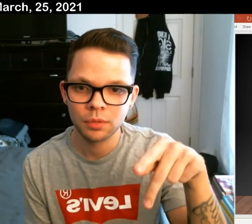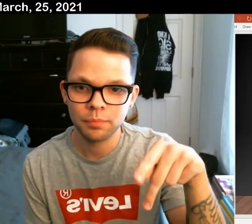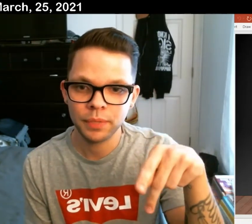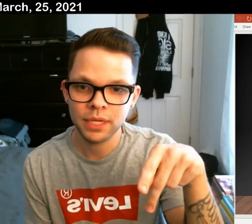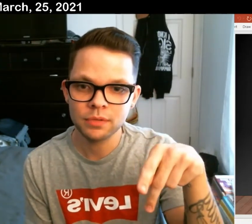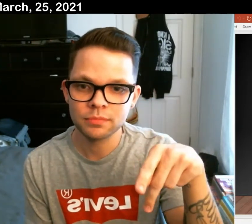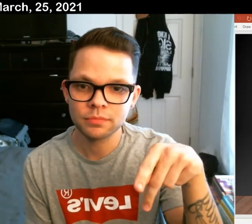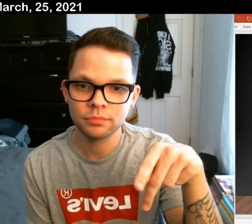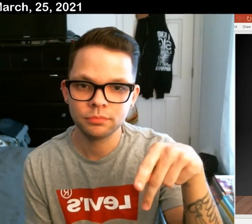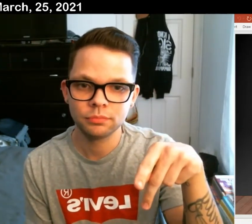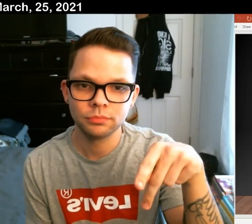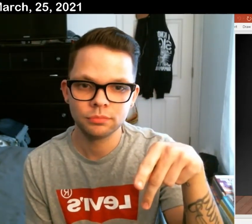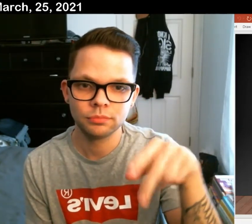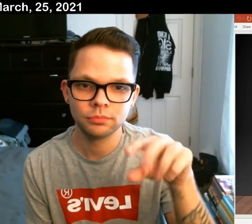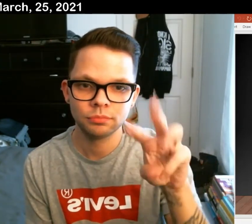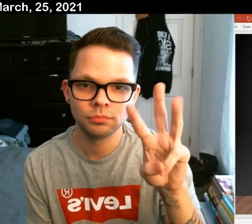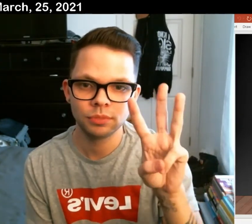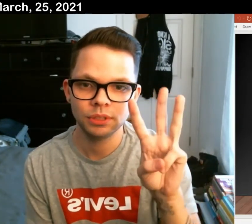P,